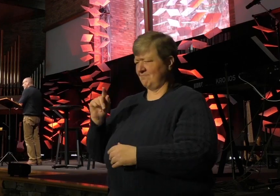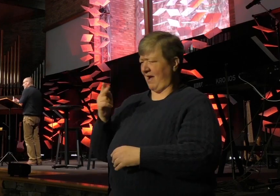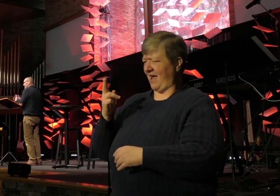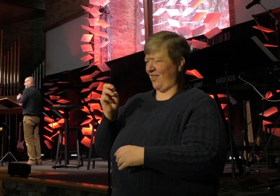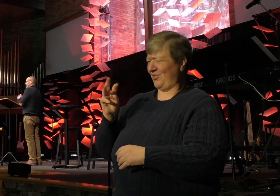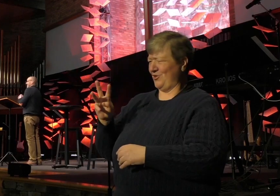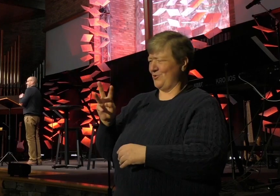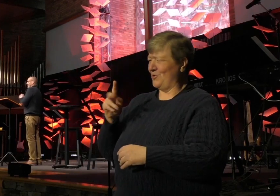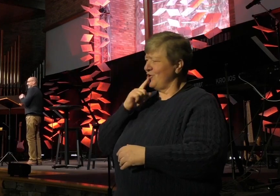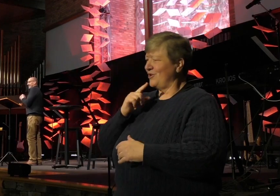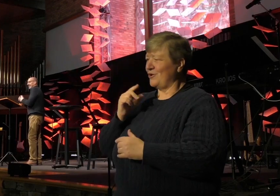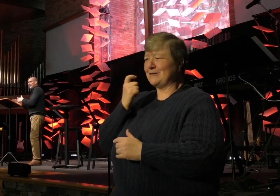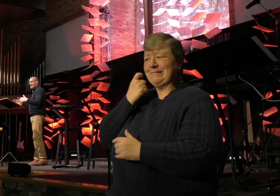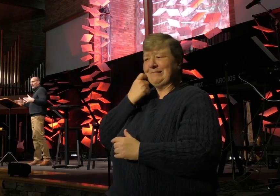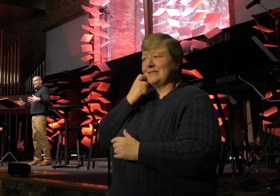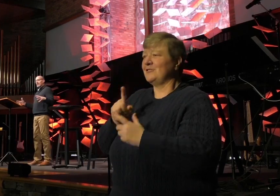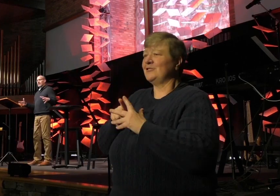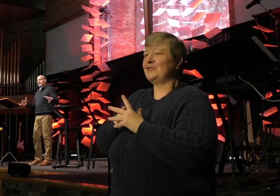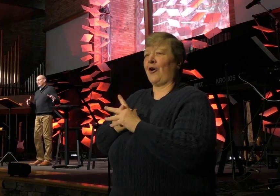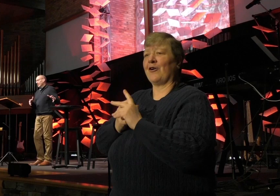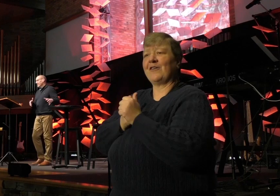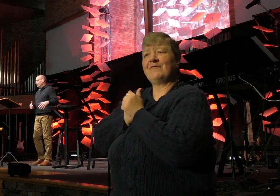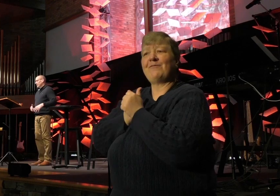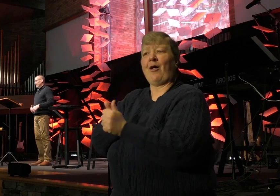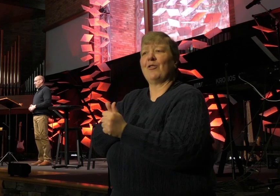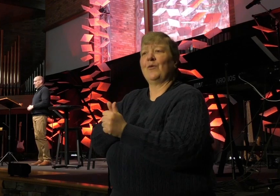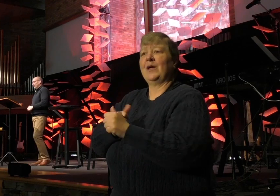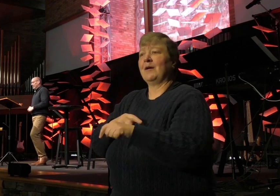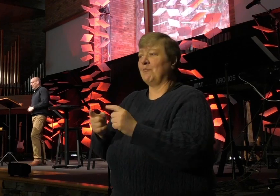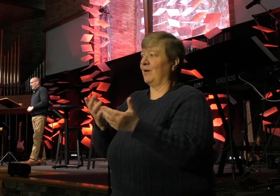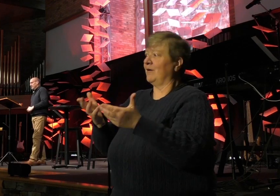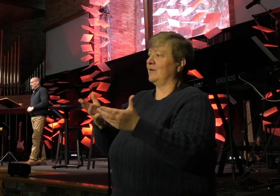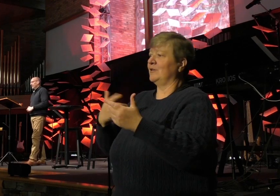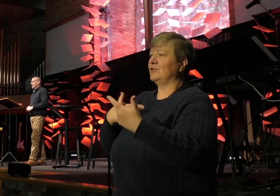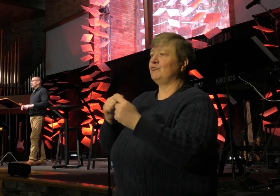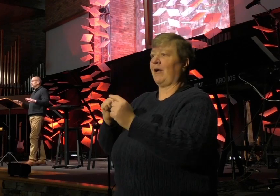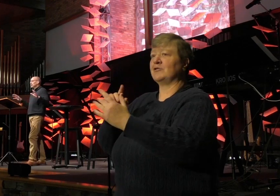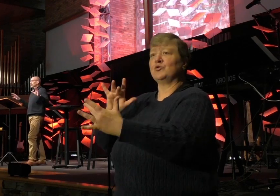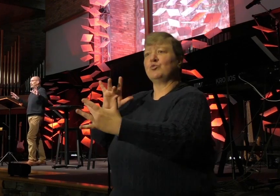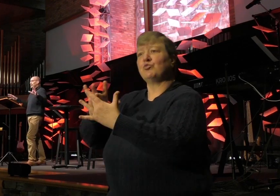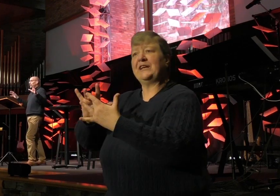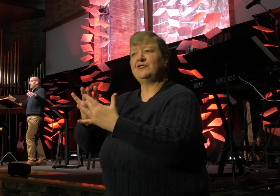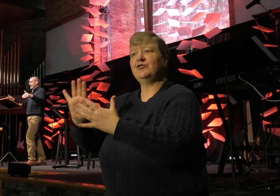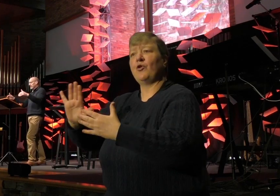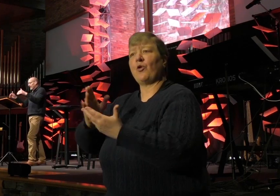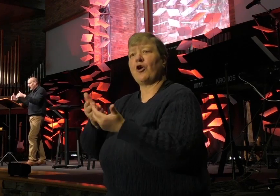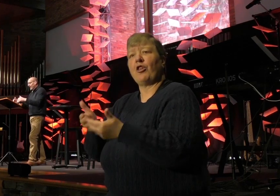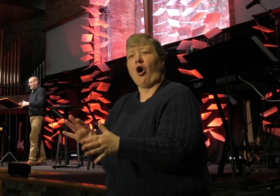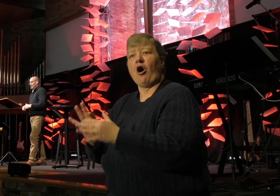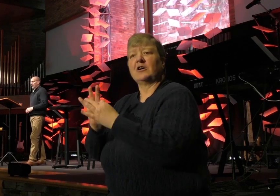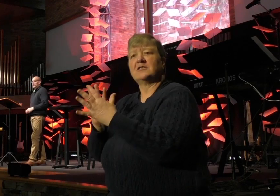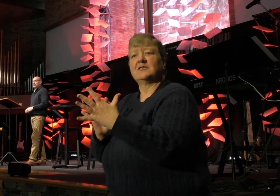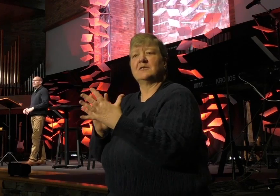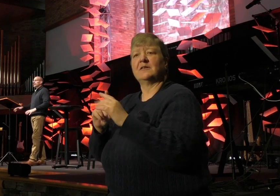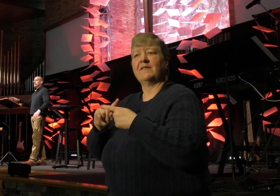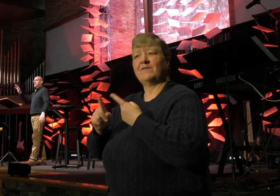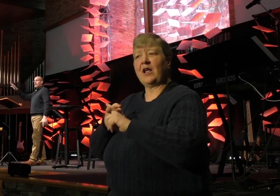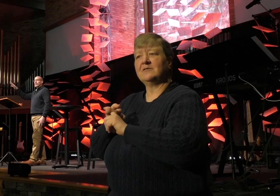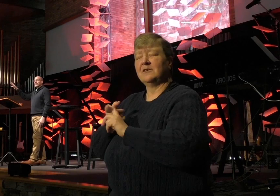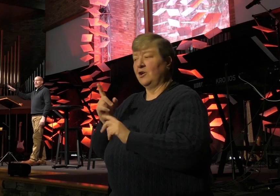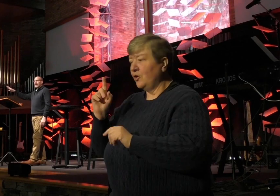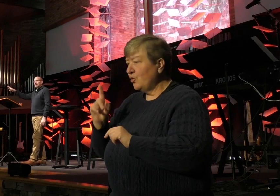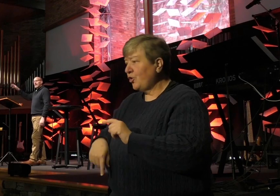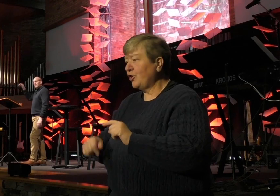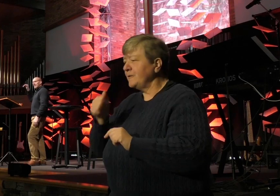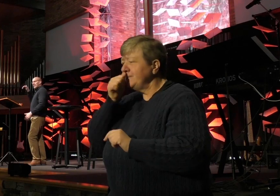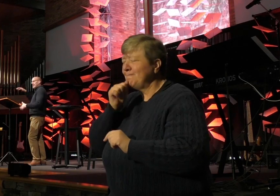rookie follower, and yet here you are trying to reach your lost friends. You couldn't turn your back on your friends. You couldn't bear